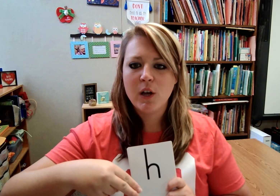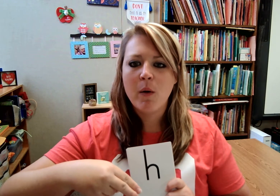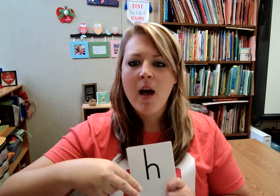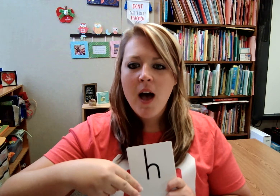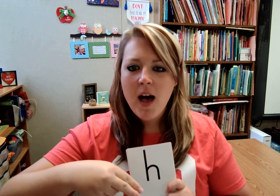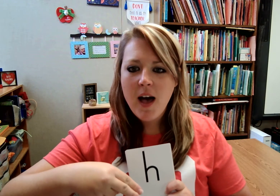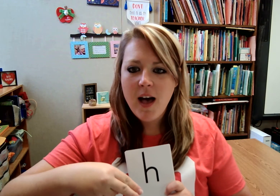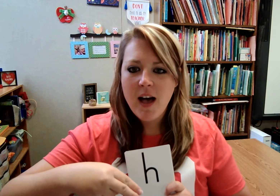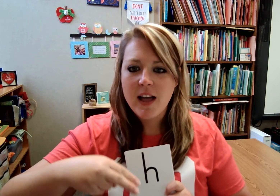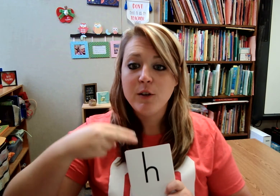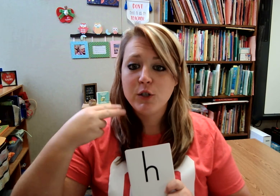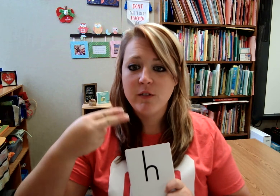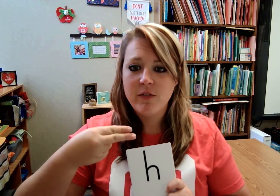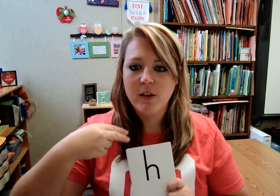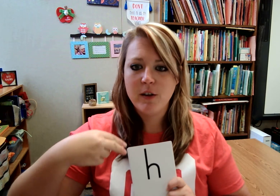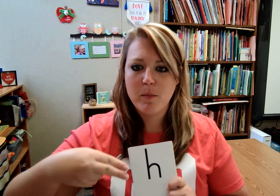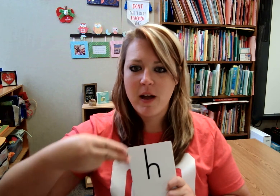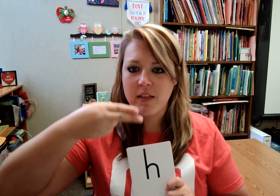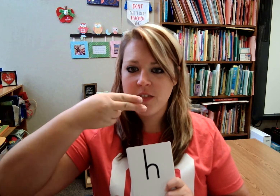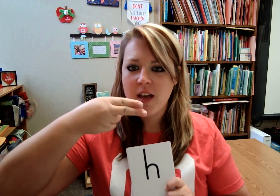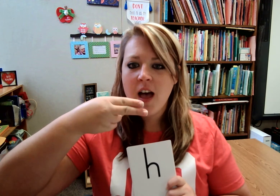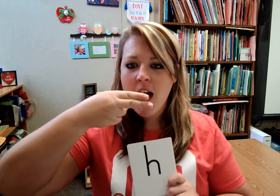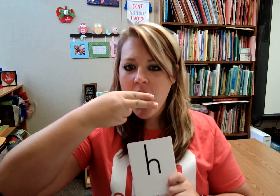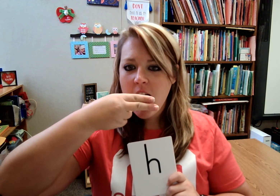go, and you should feel your breath.